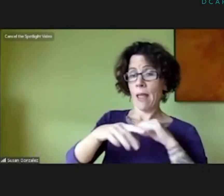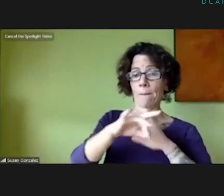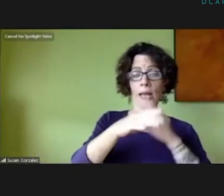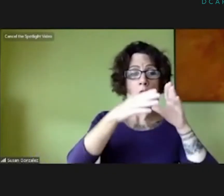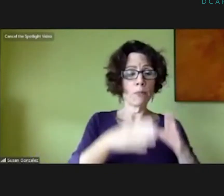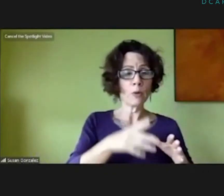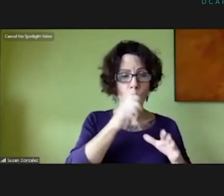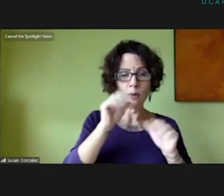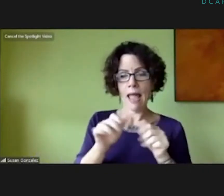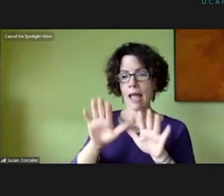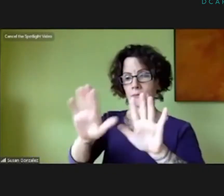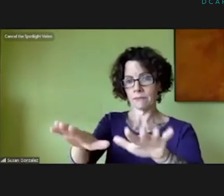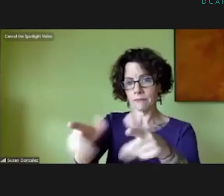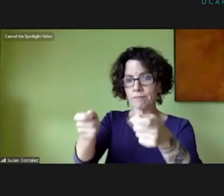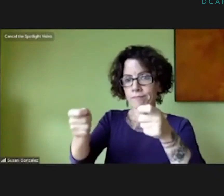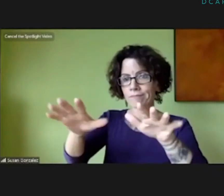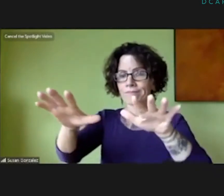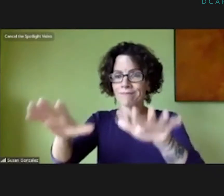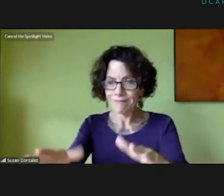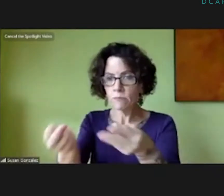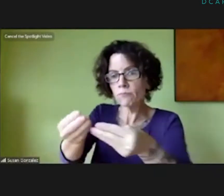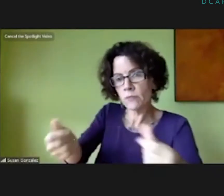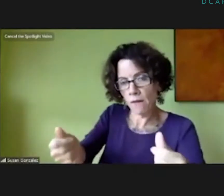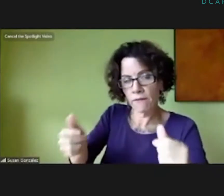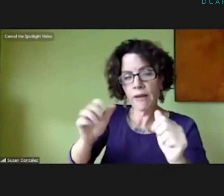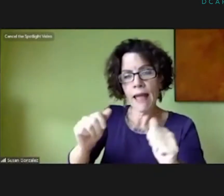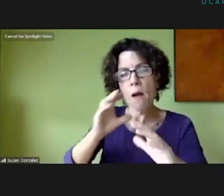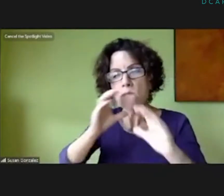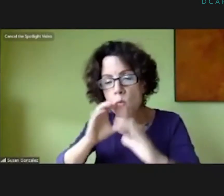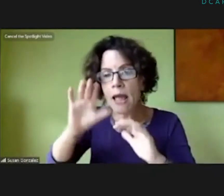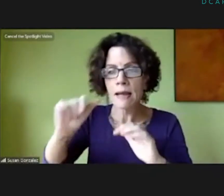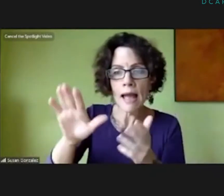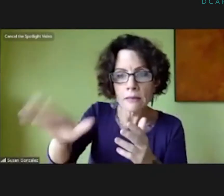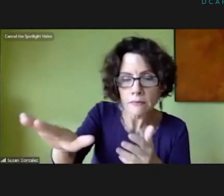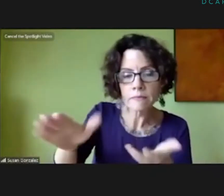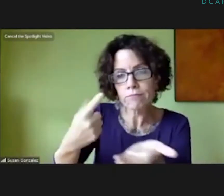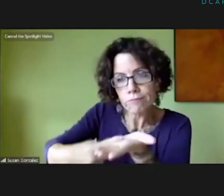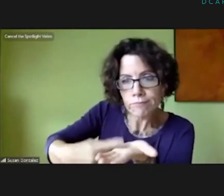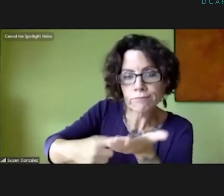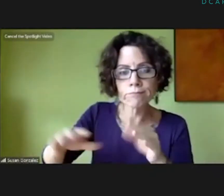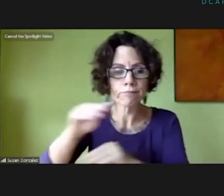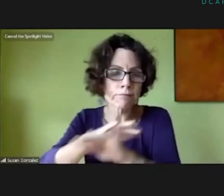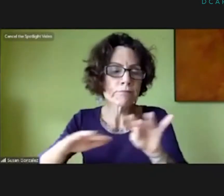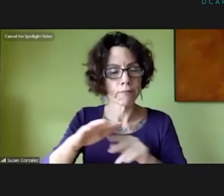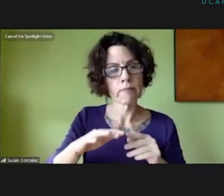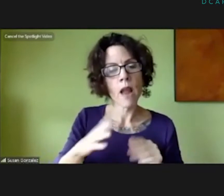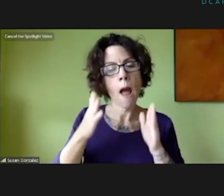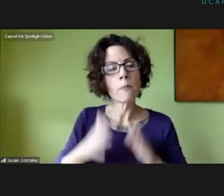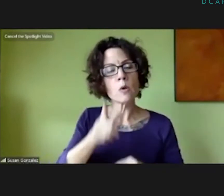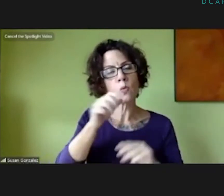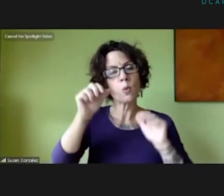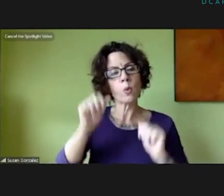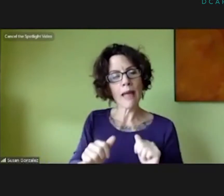upset. If something comes up with family members and an argument happens, the executor can manage